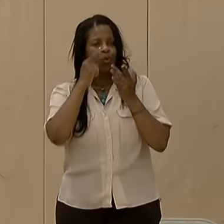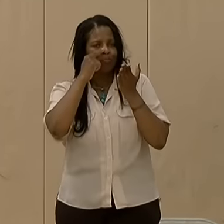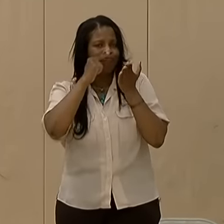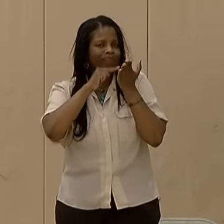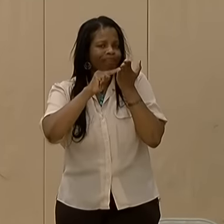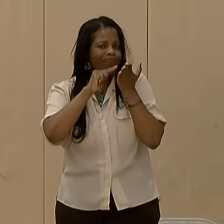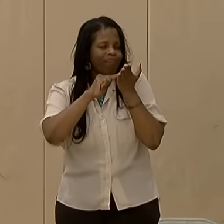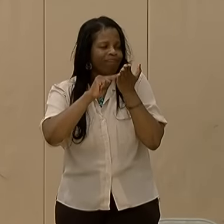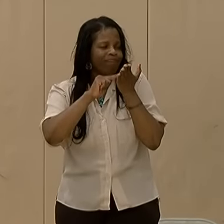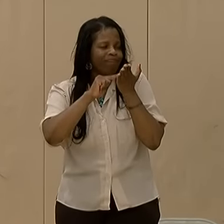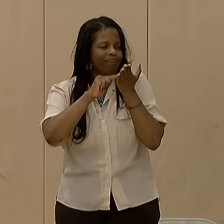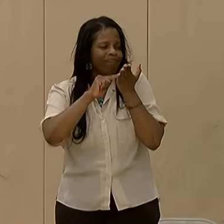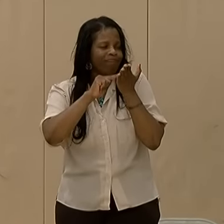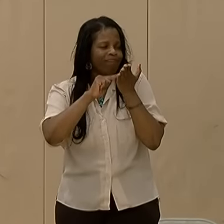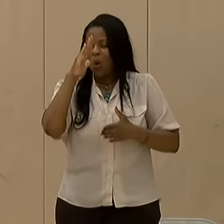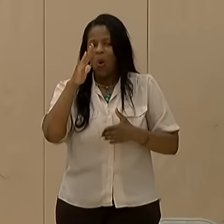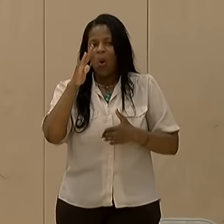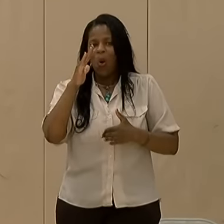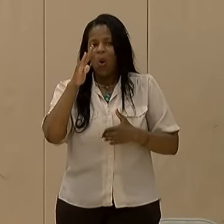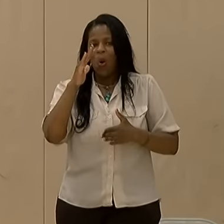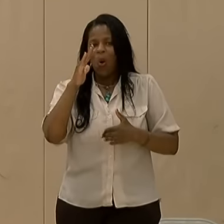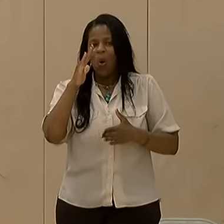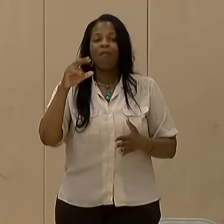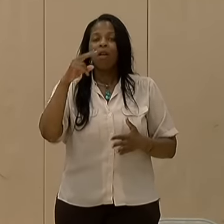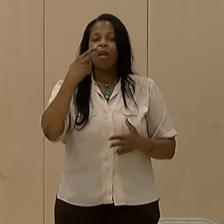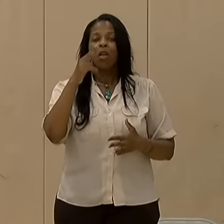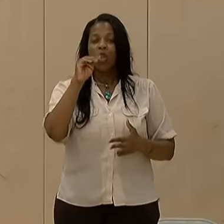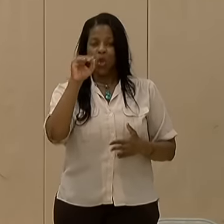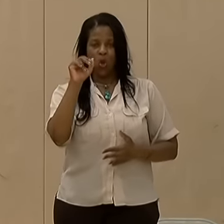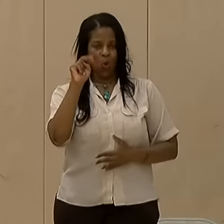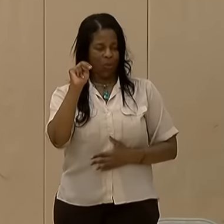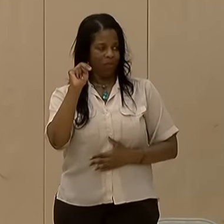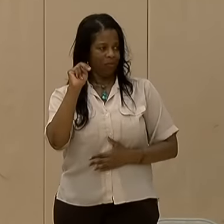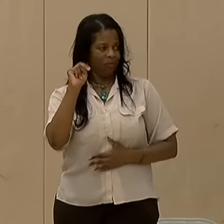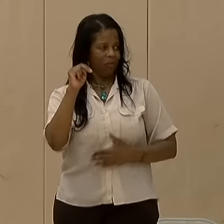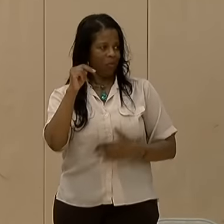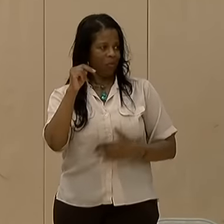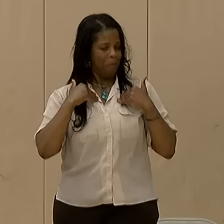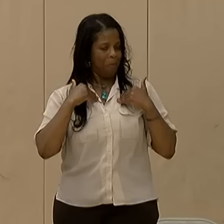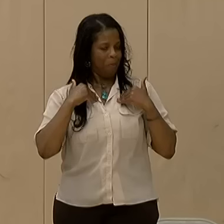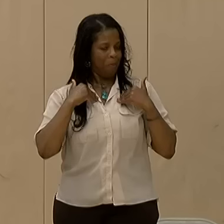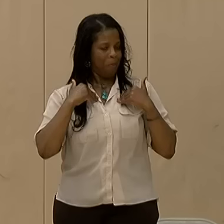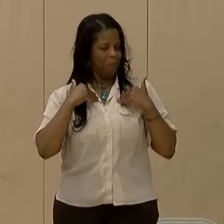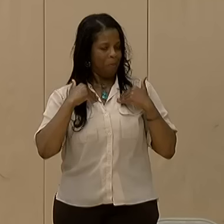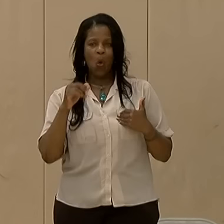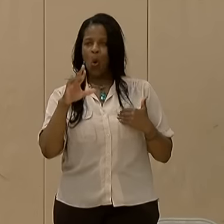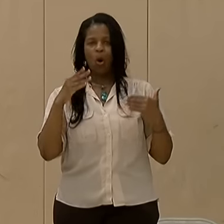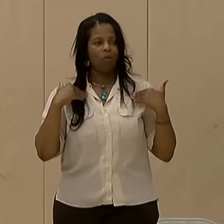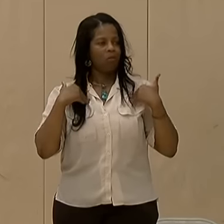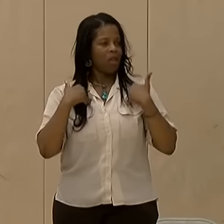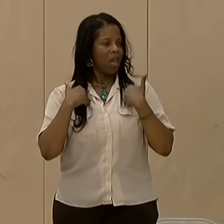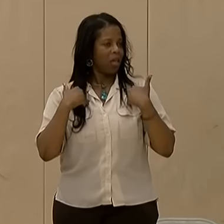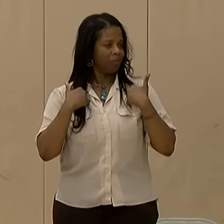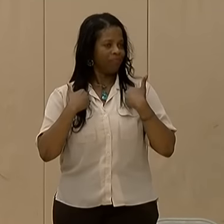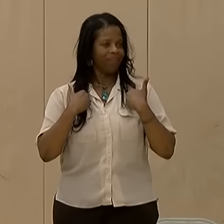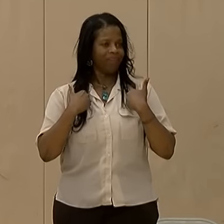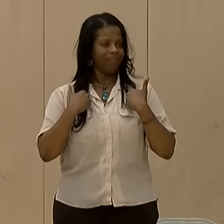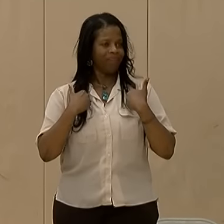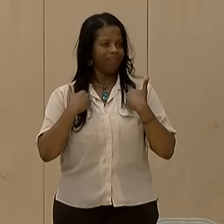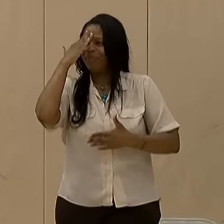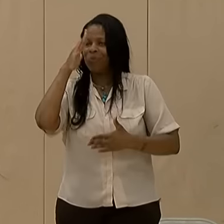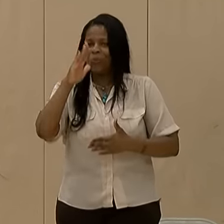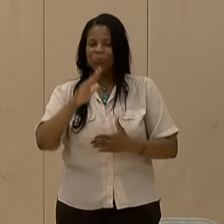not determined at this point whether the remains that were found this afternoon are human